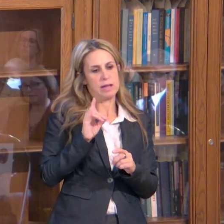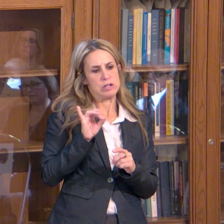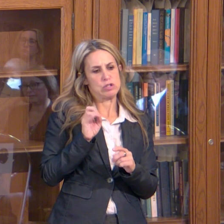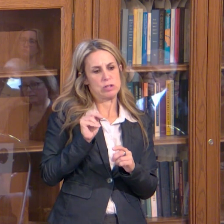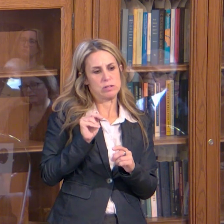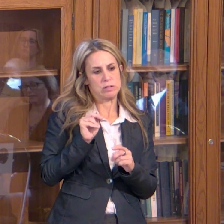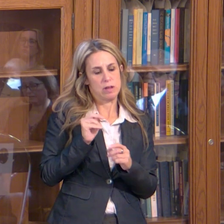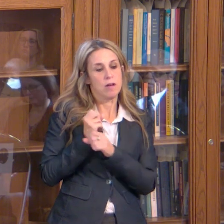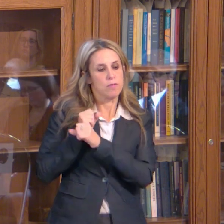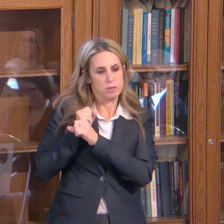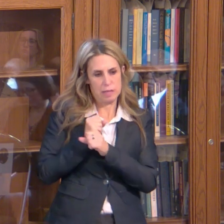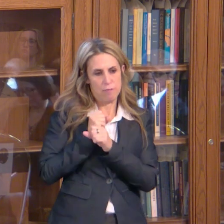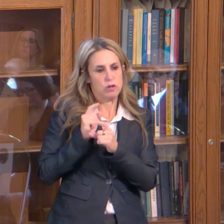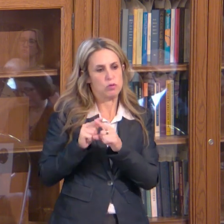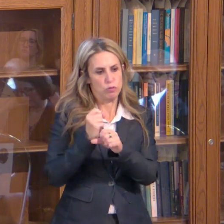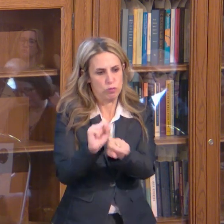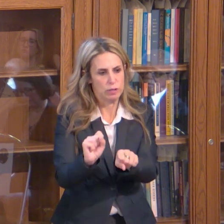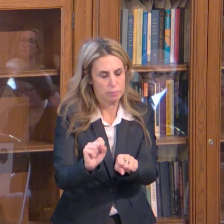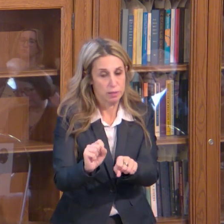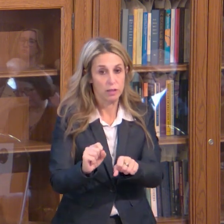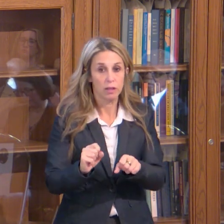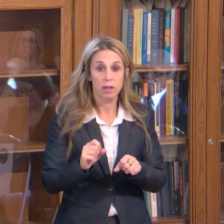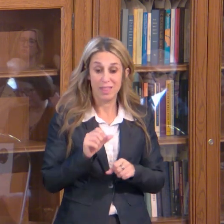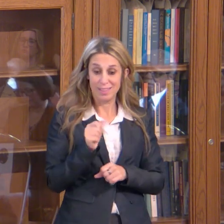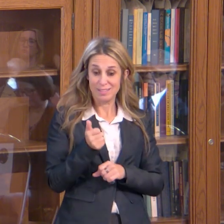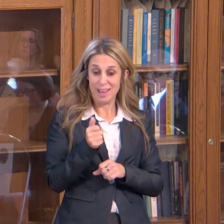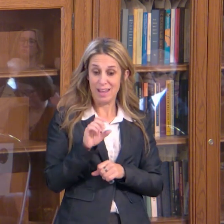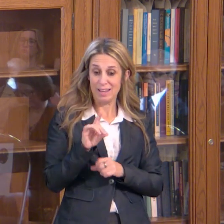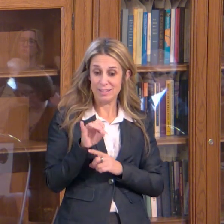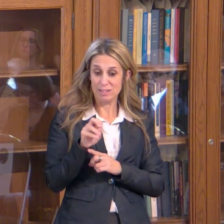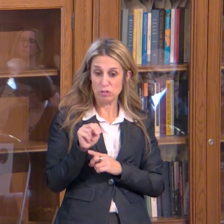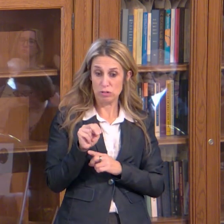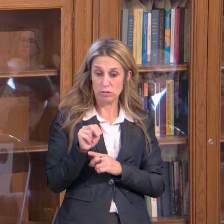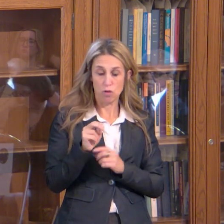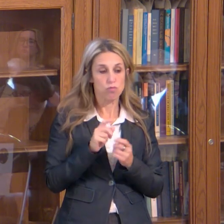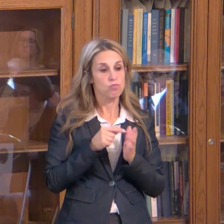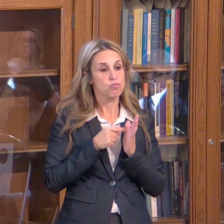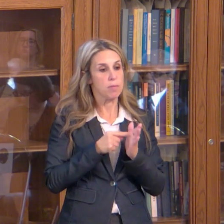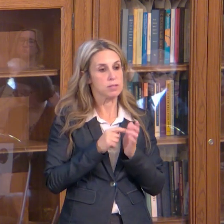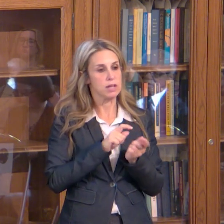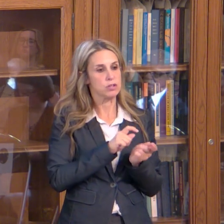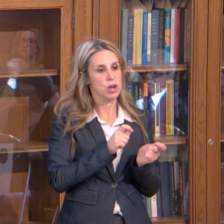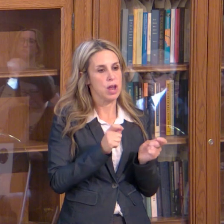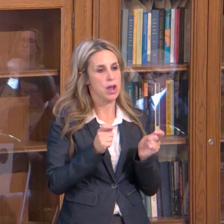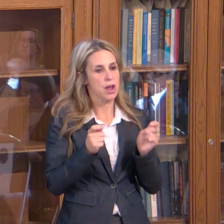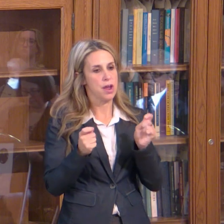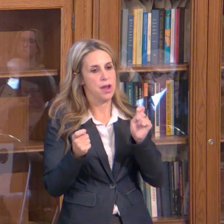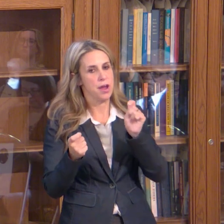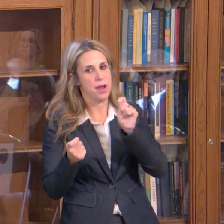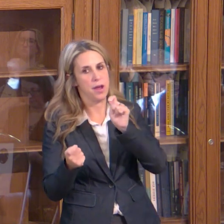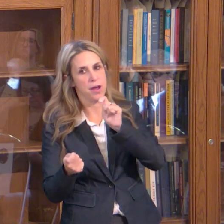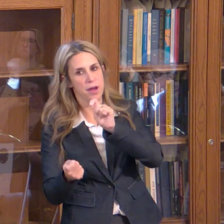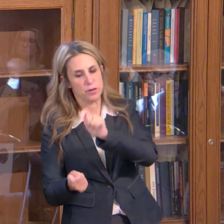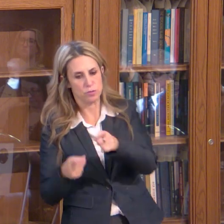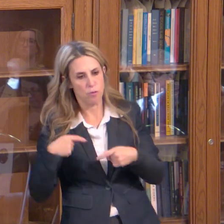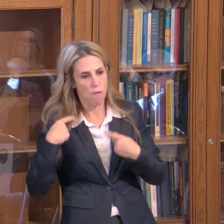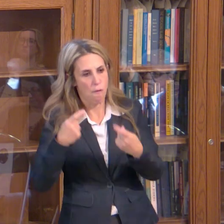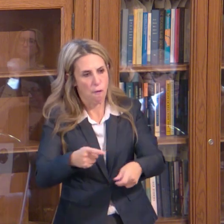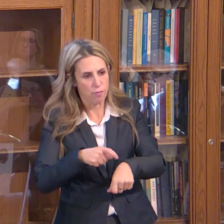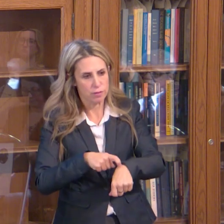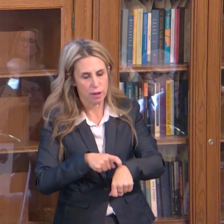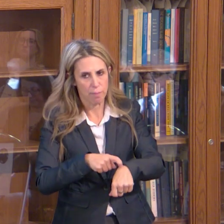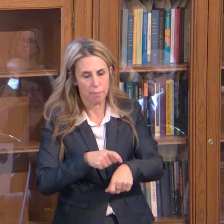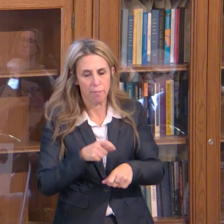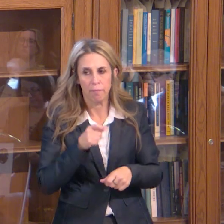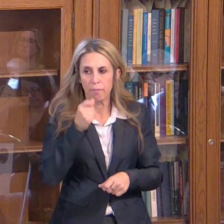Freedom so the 10 editions represent change change over time looking at the images of